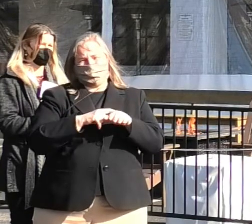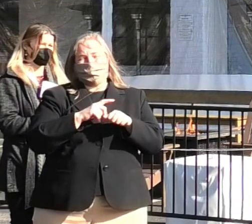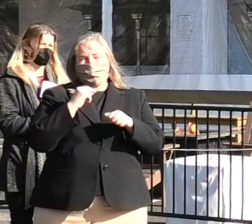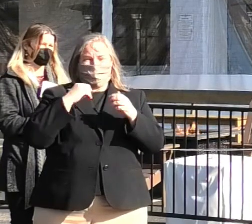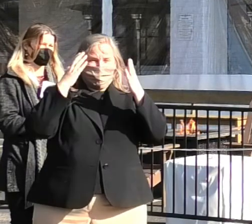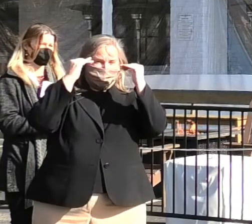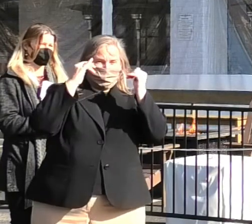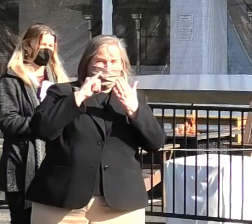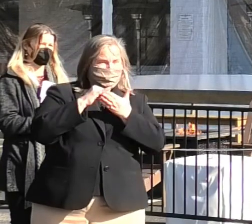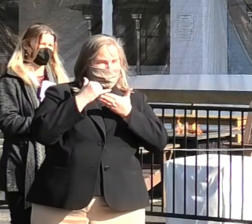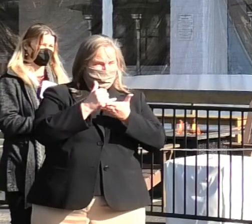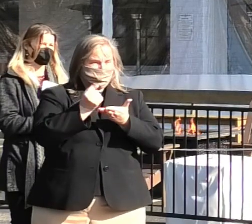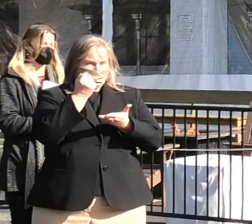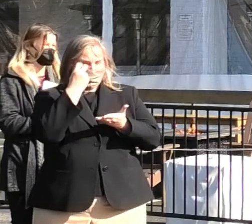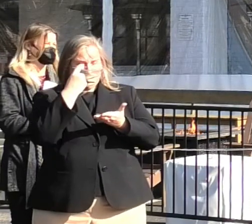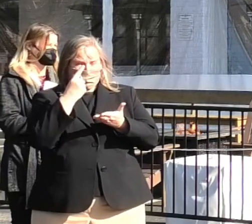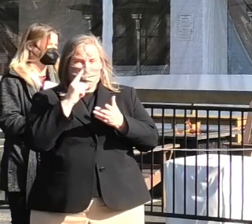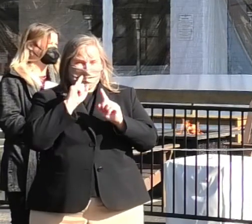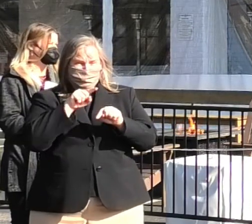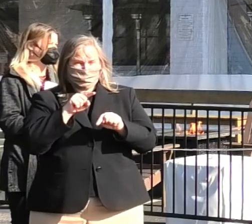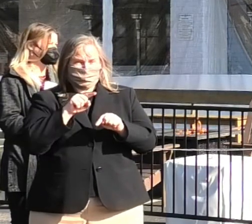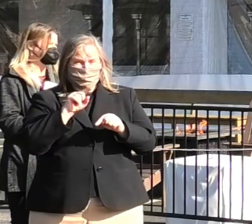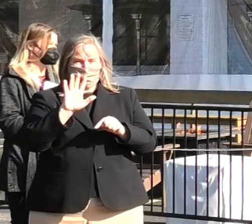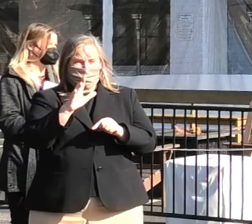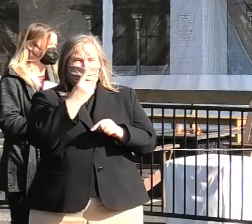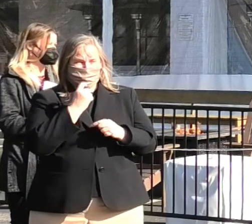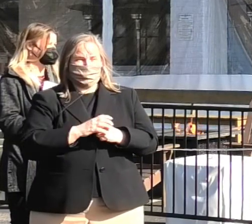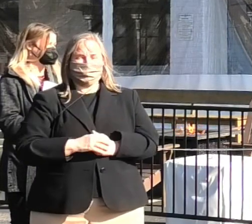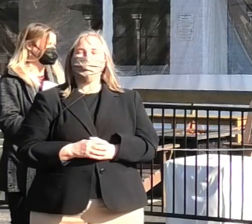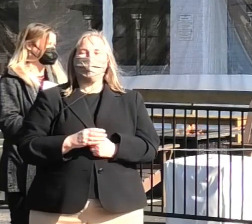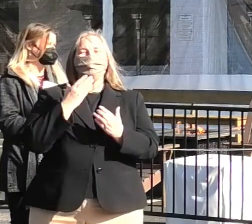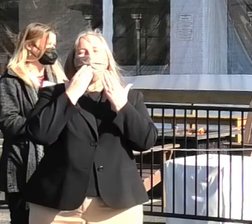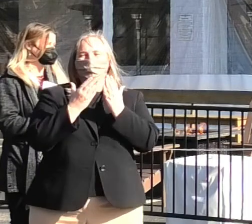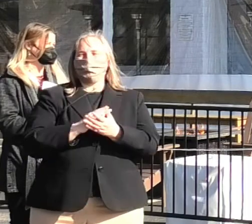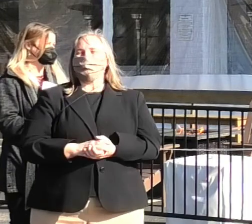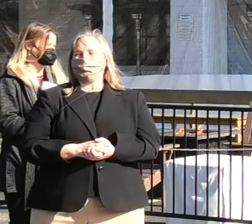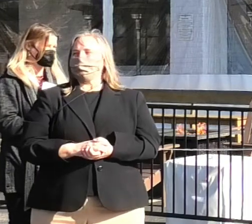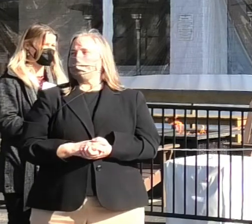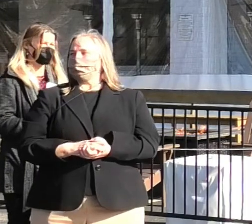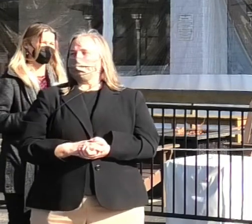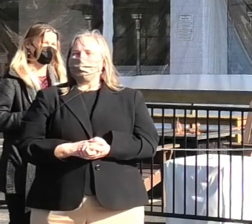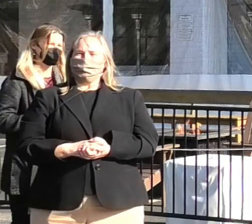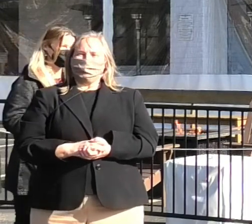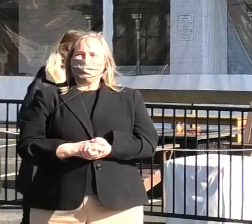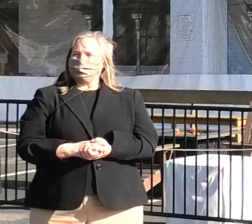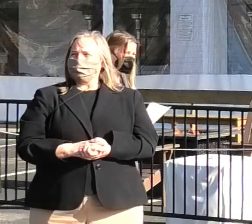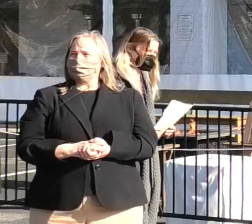that helps answer the question you had there. All right. Thank you.